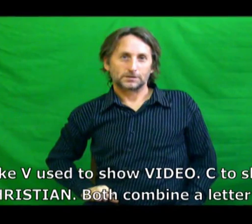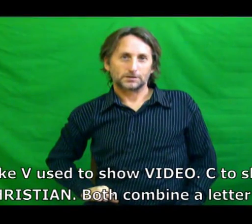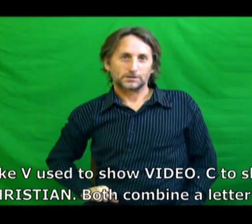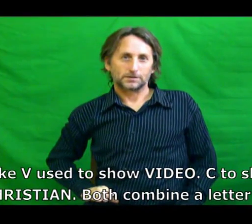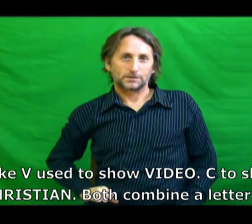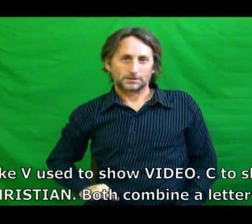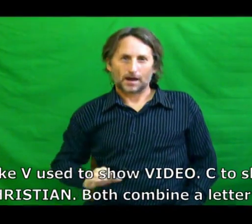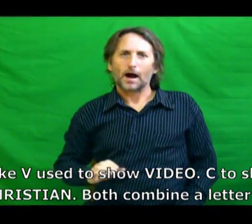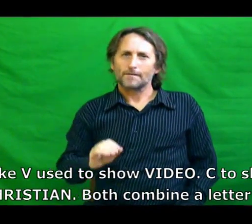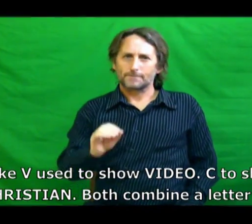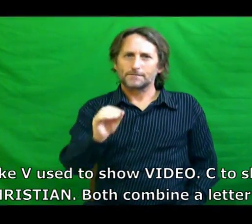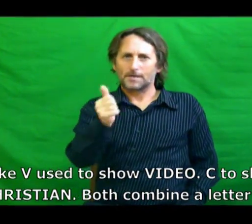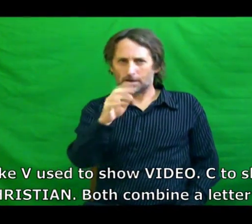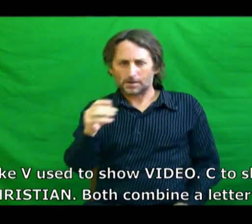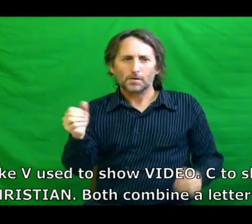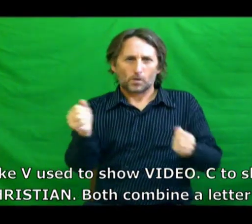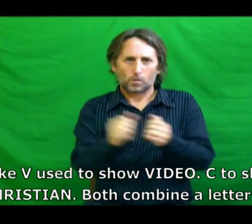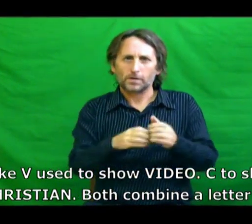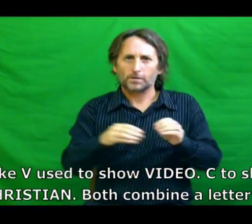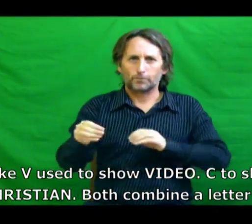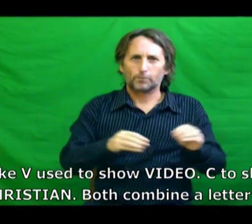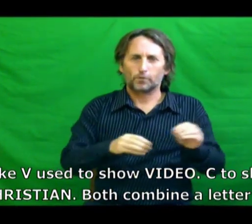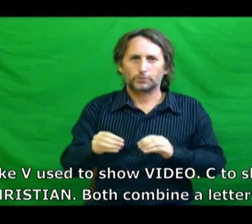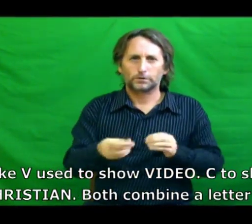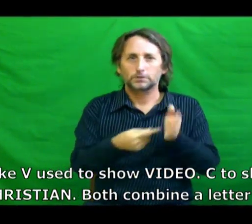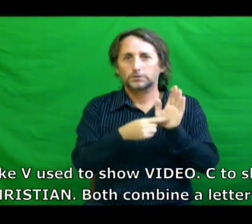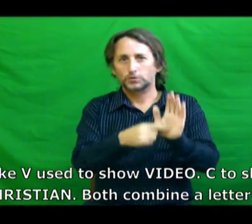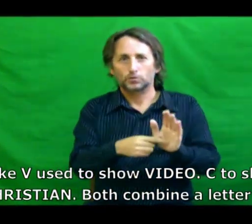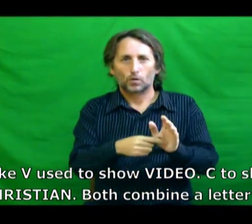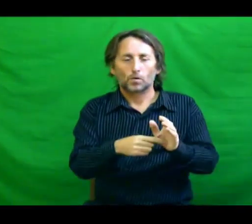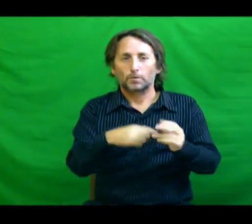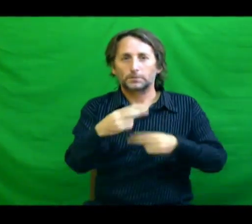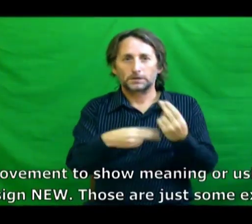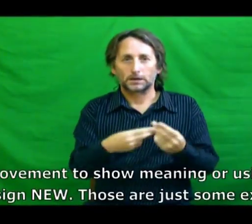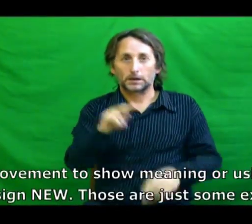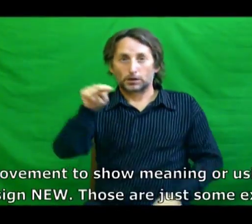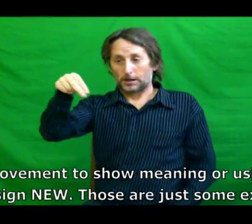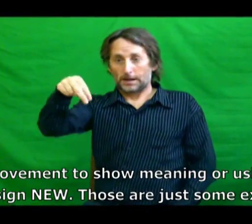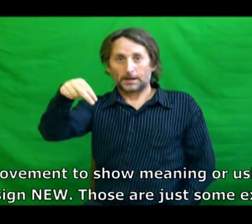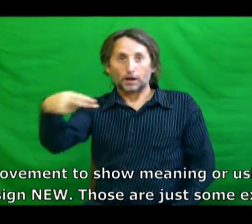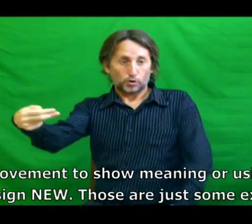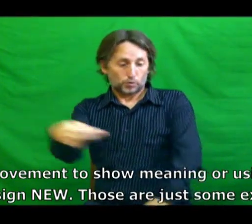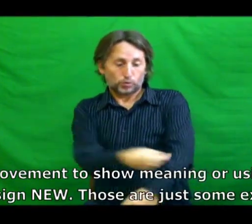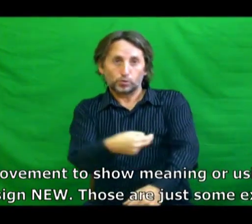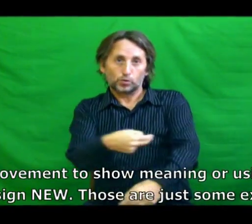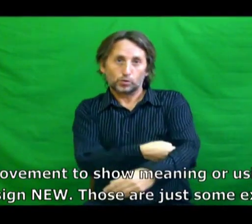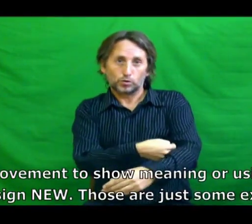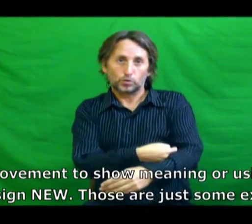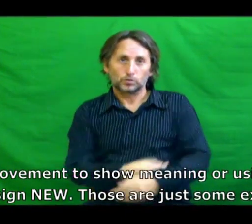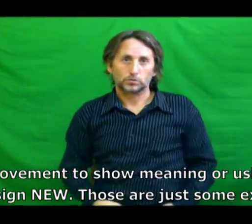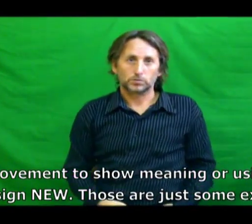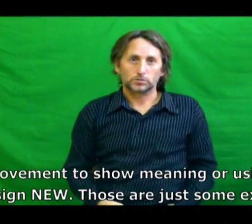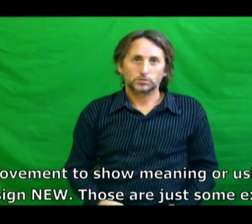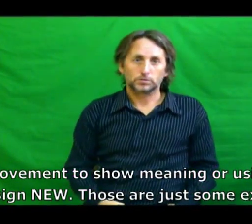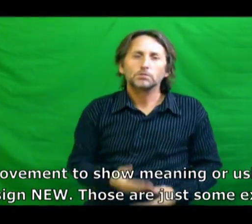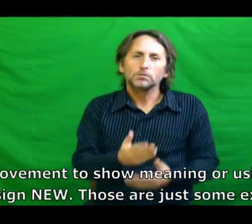show Christian. Both combine a letter with movement to show meaning. Or using N, we